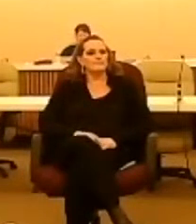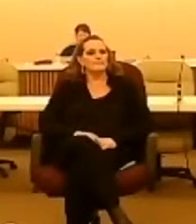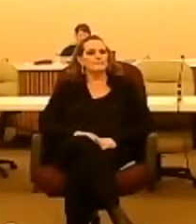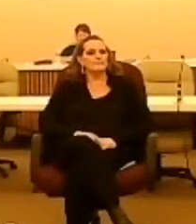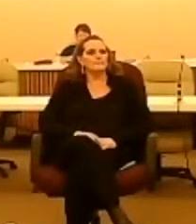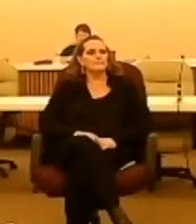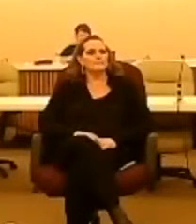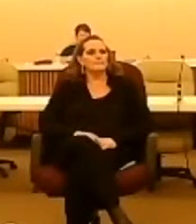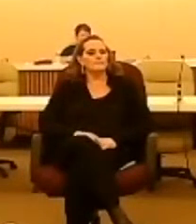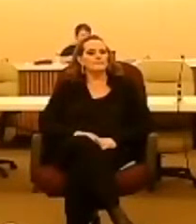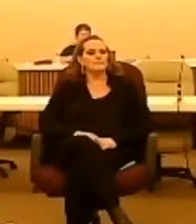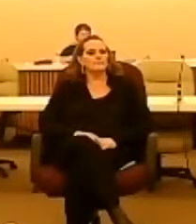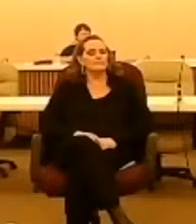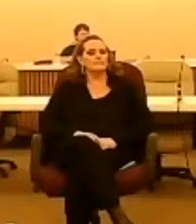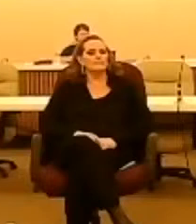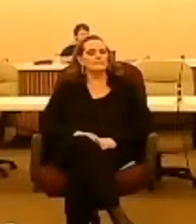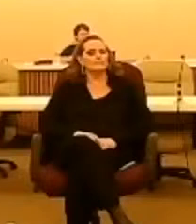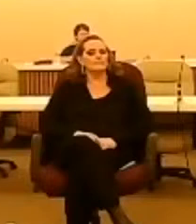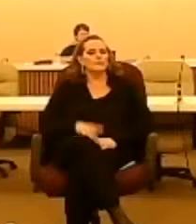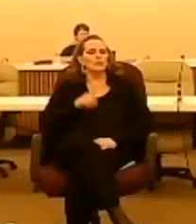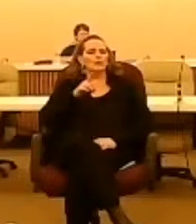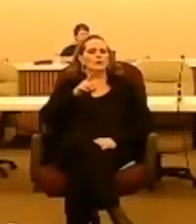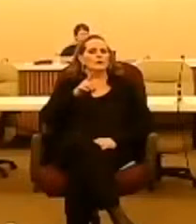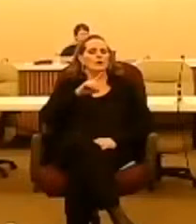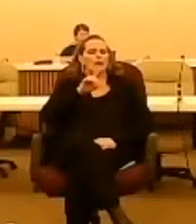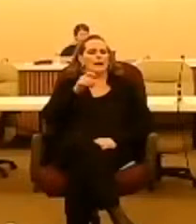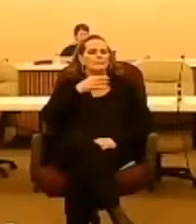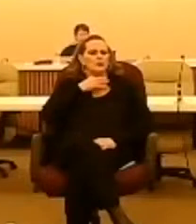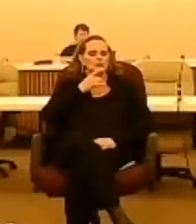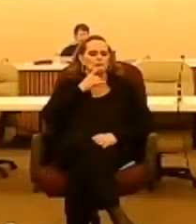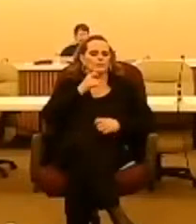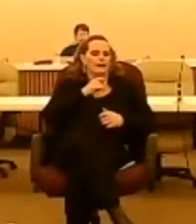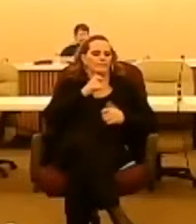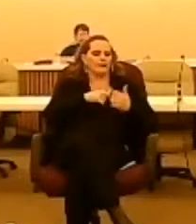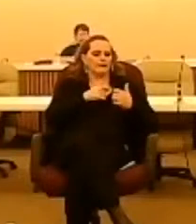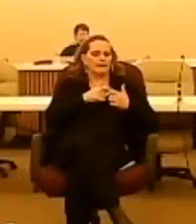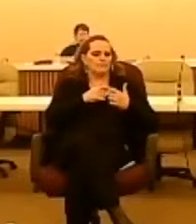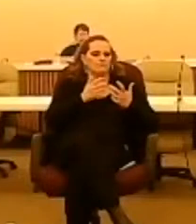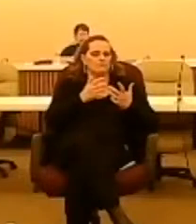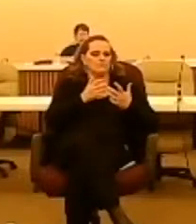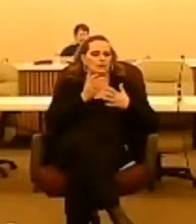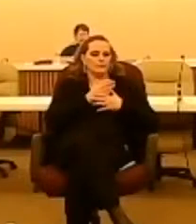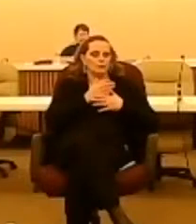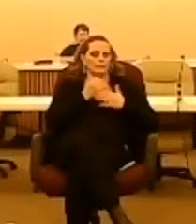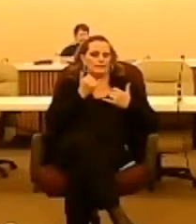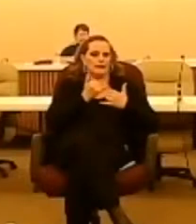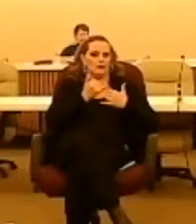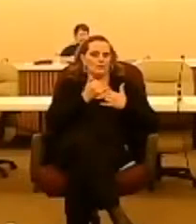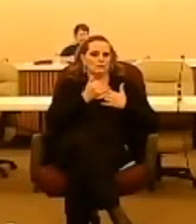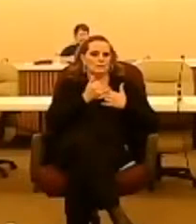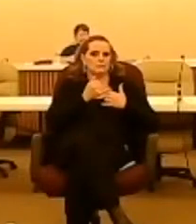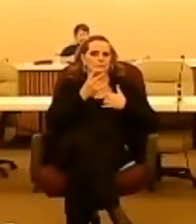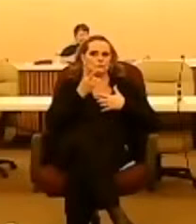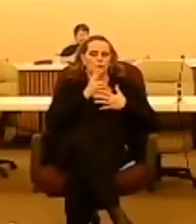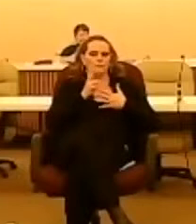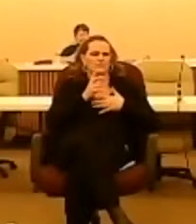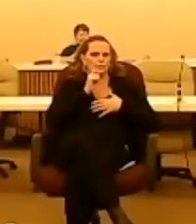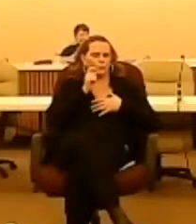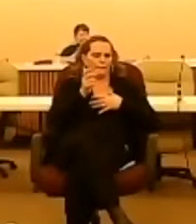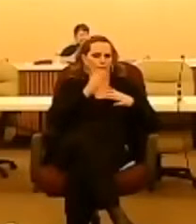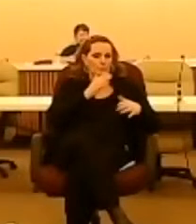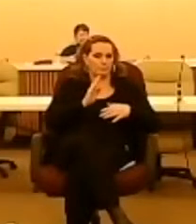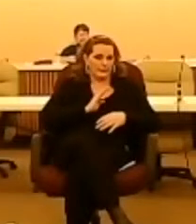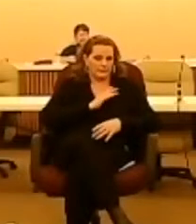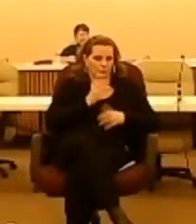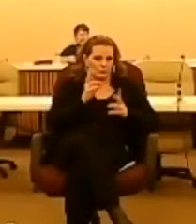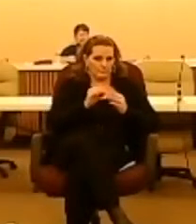great. You don't have any between now and the next 2 weeks, you don't have a planning board meeting, do you? No, we